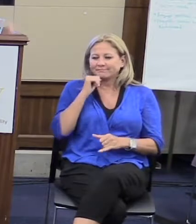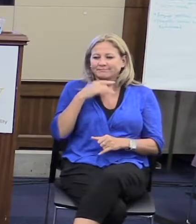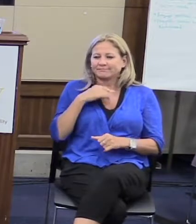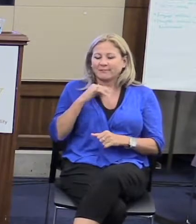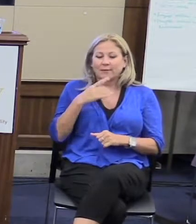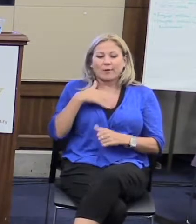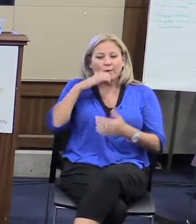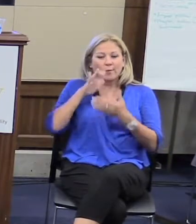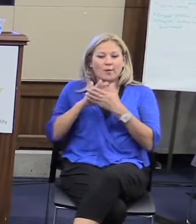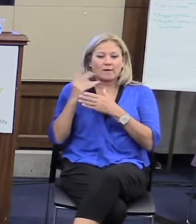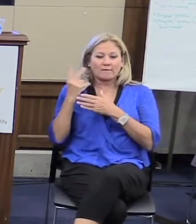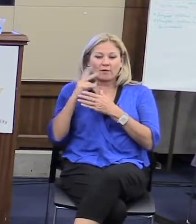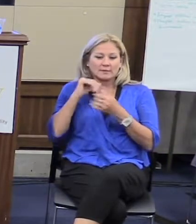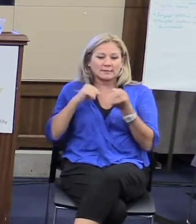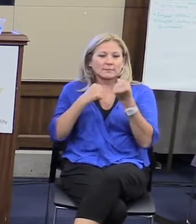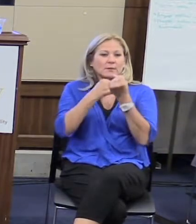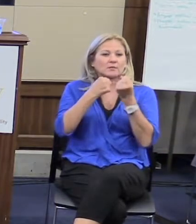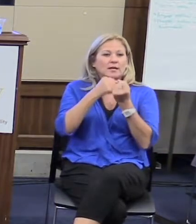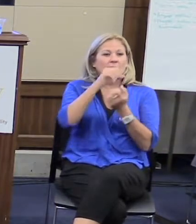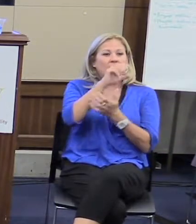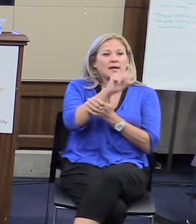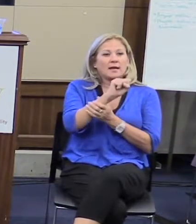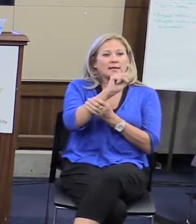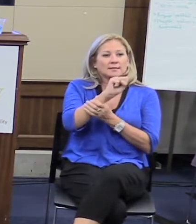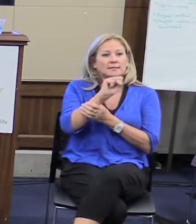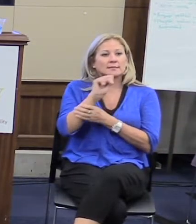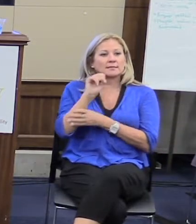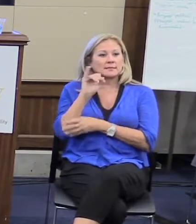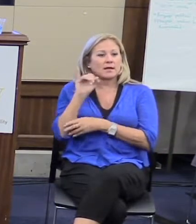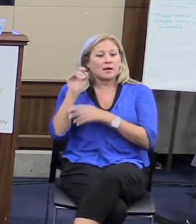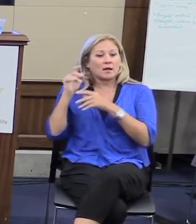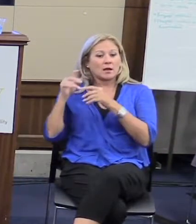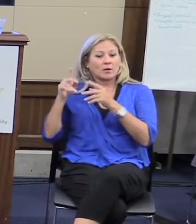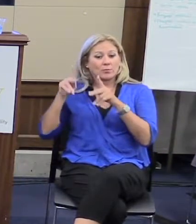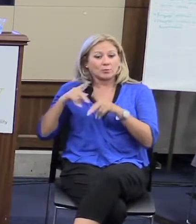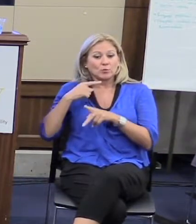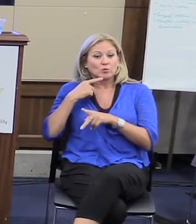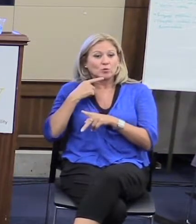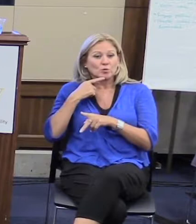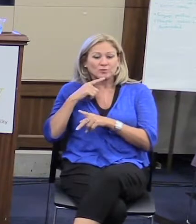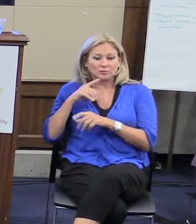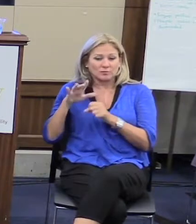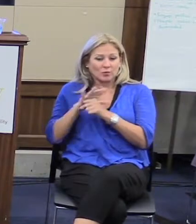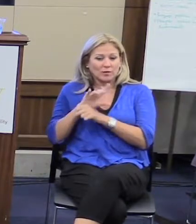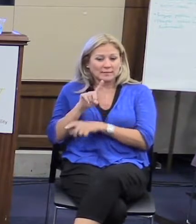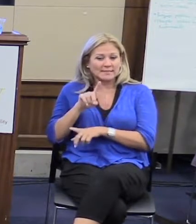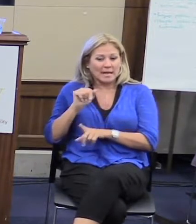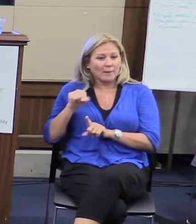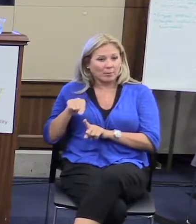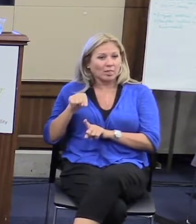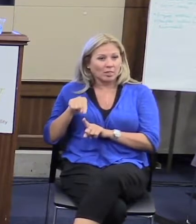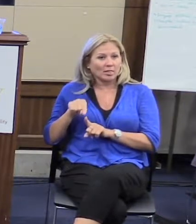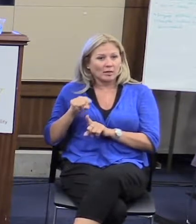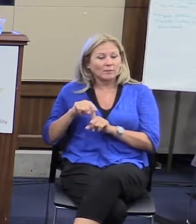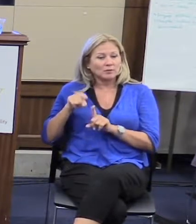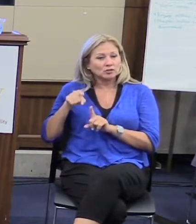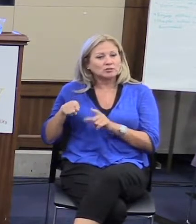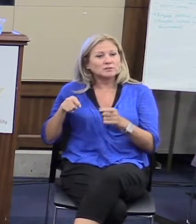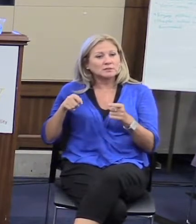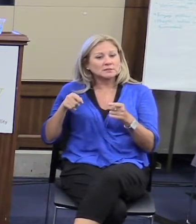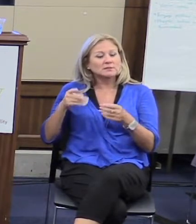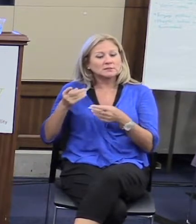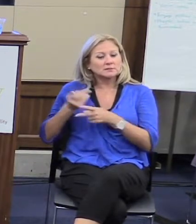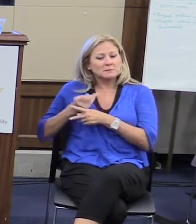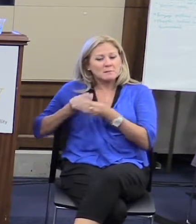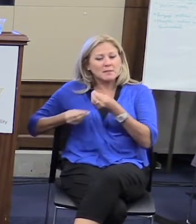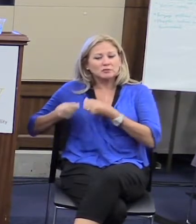my wife and I are sponsoring an SSI person who's totally disabled, but she manages it herself.